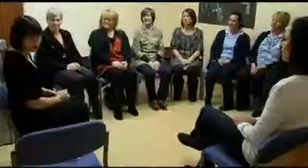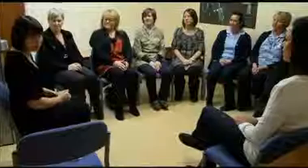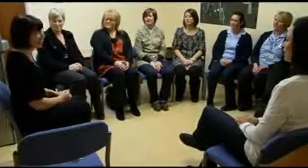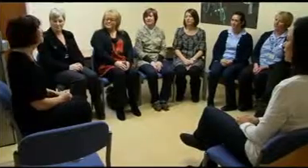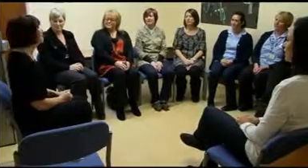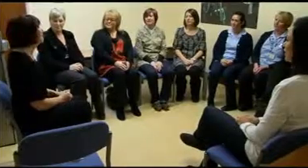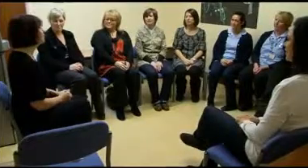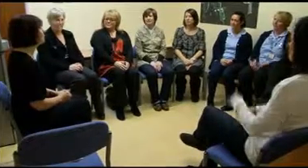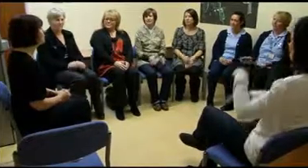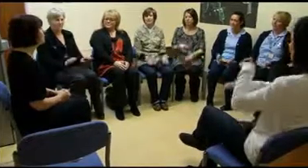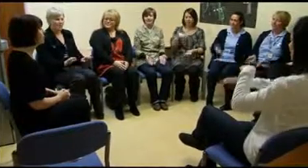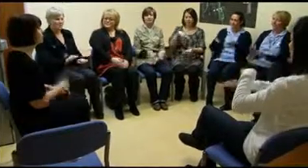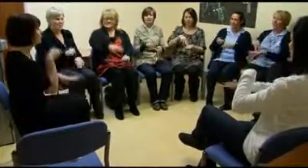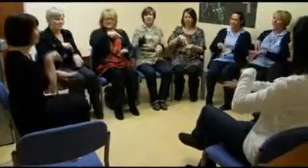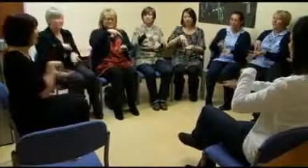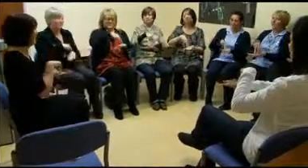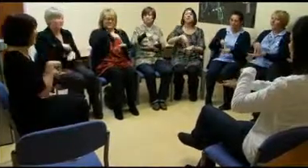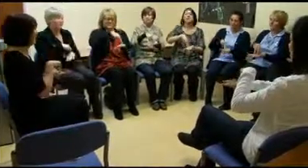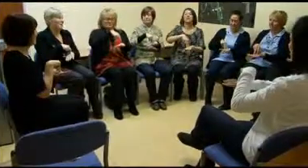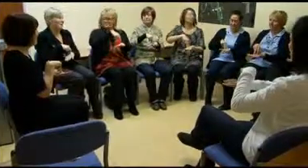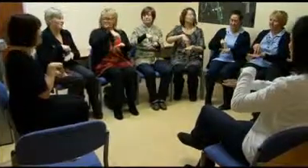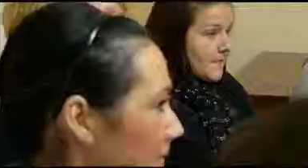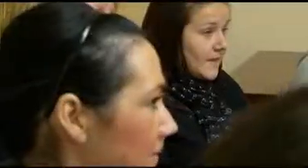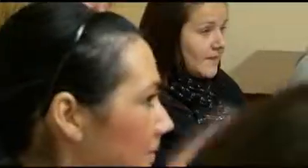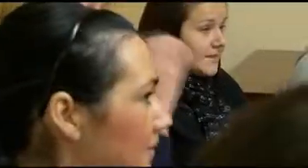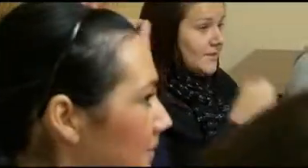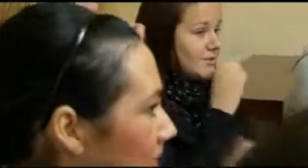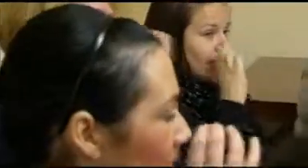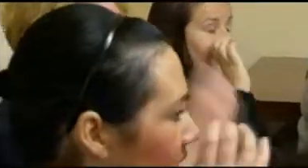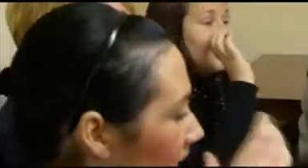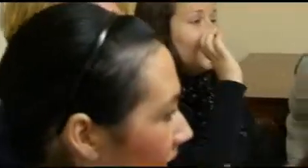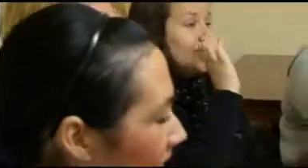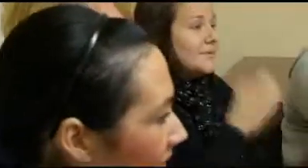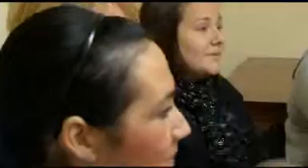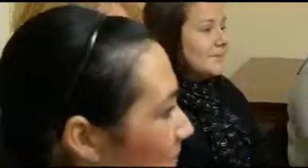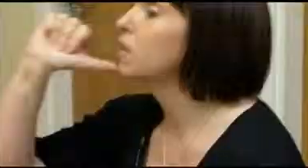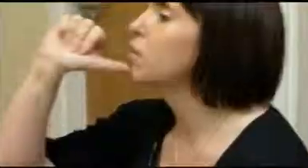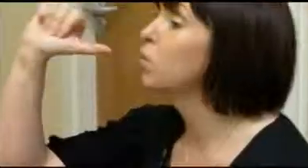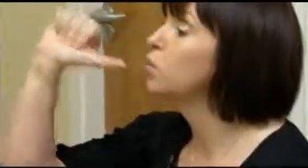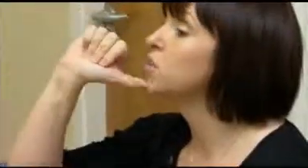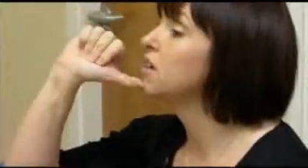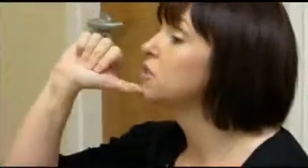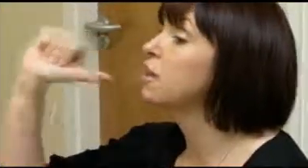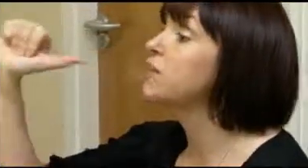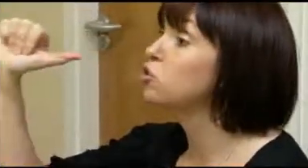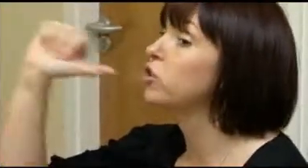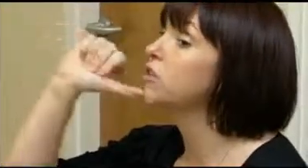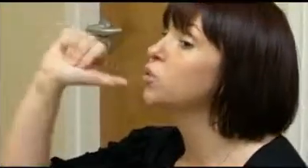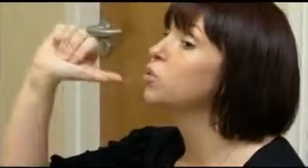To stand. Stand. To stand, yep. Drink. Water. So that means a drink of